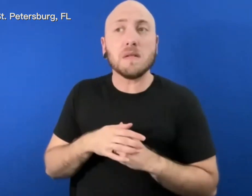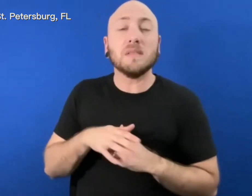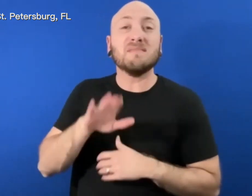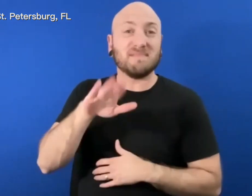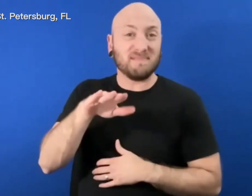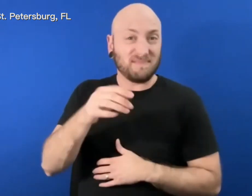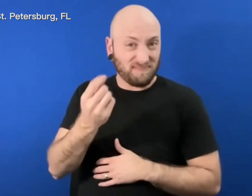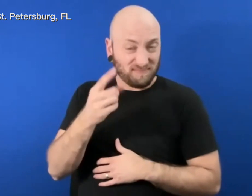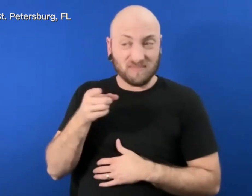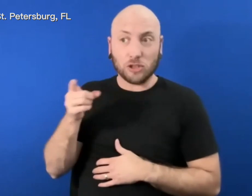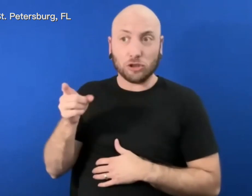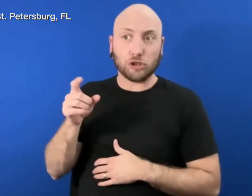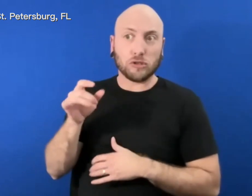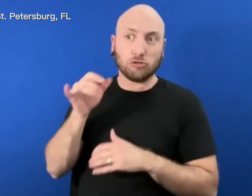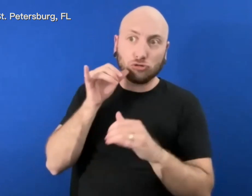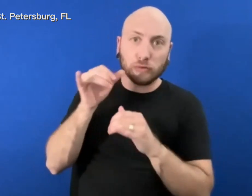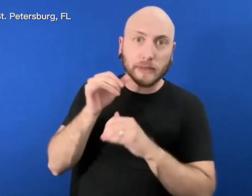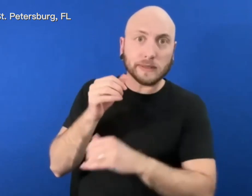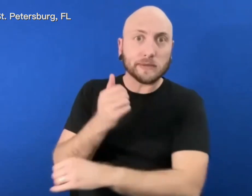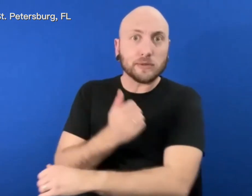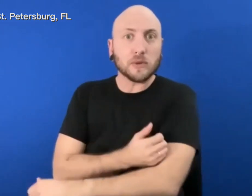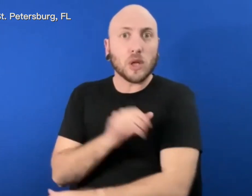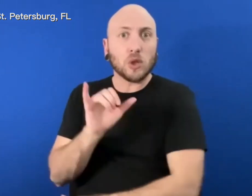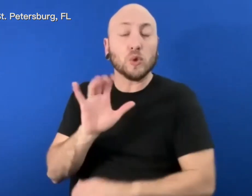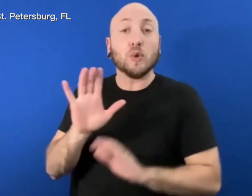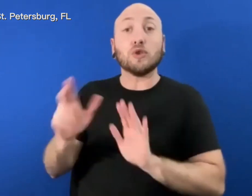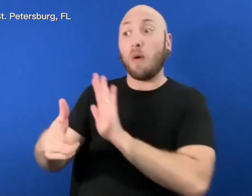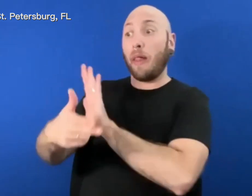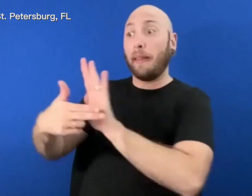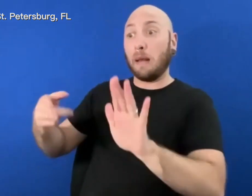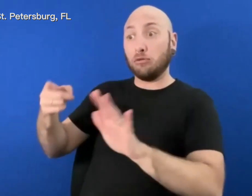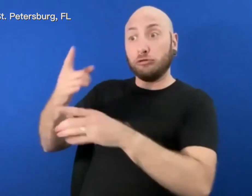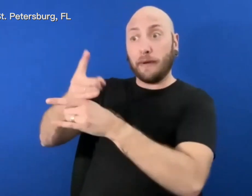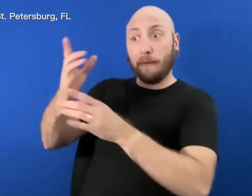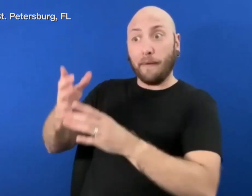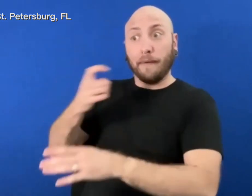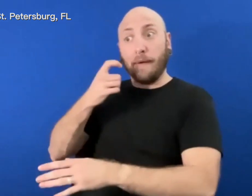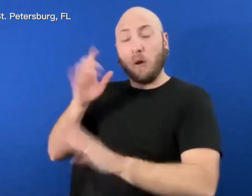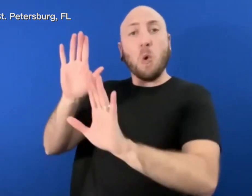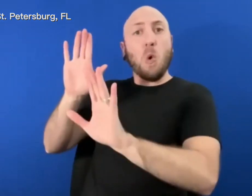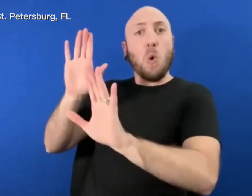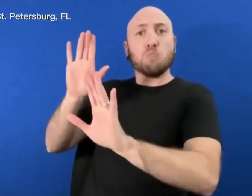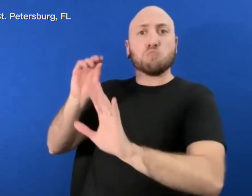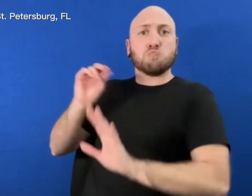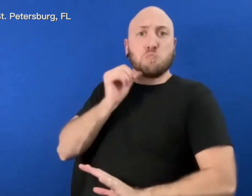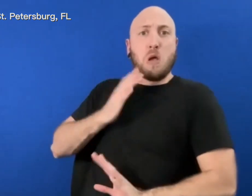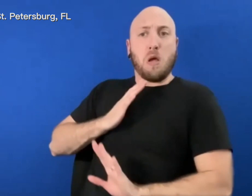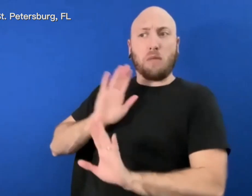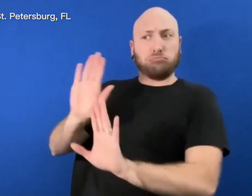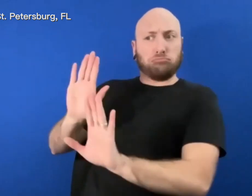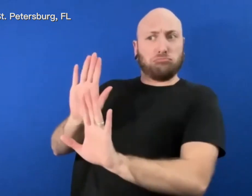like I did. So I'm not going to diagnose her as an alcoholic or a drug addict, but just by